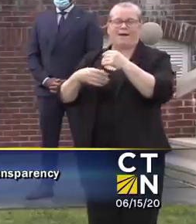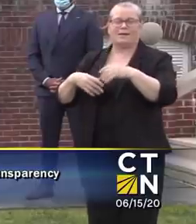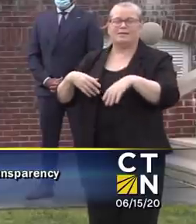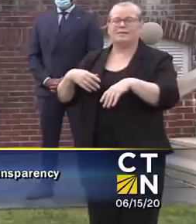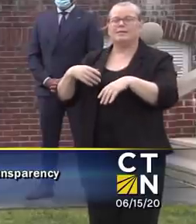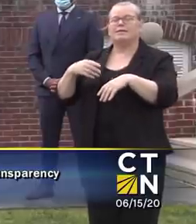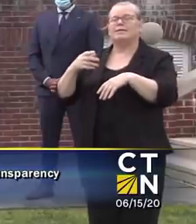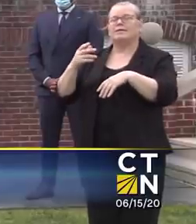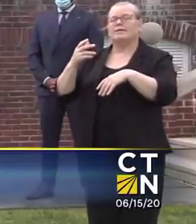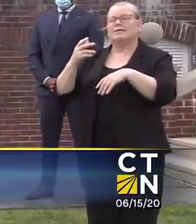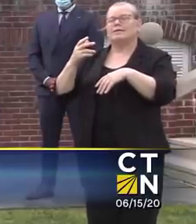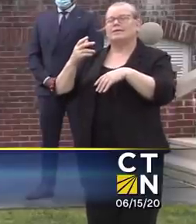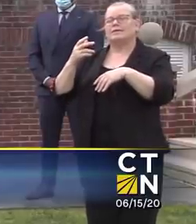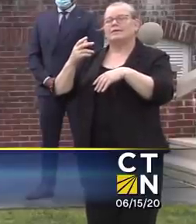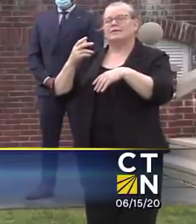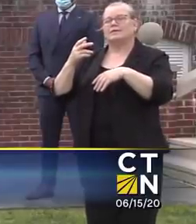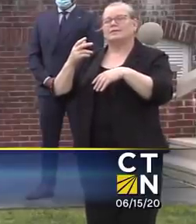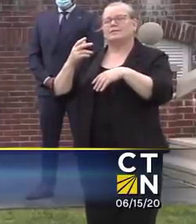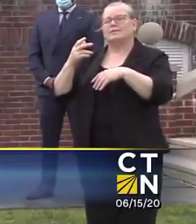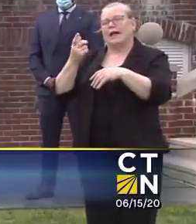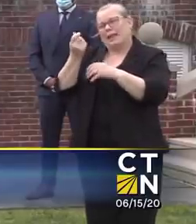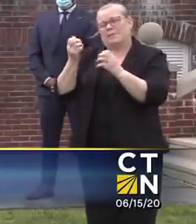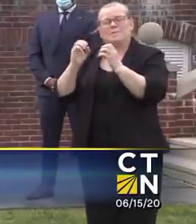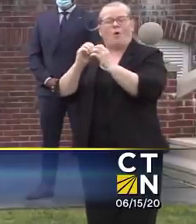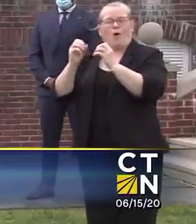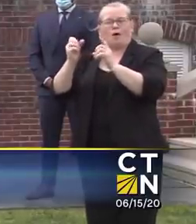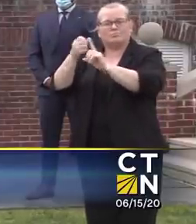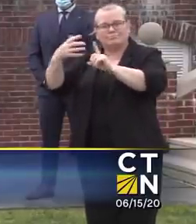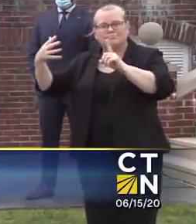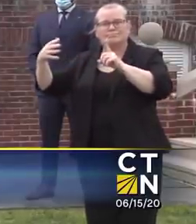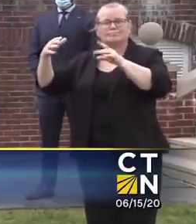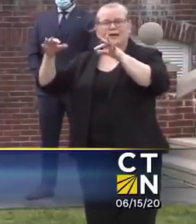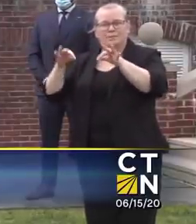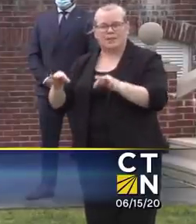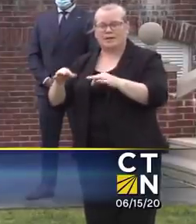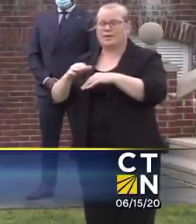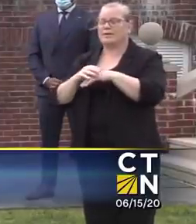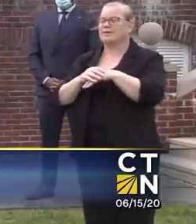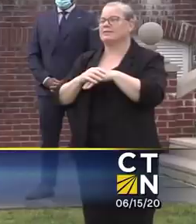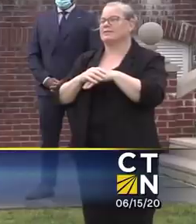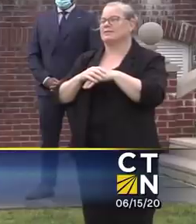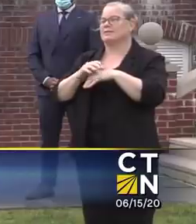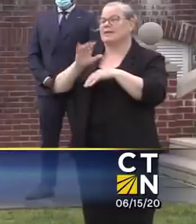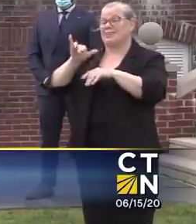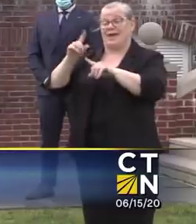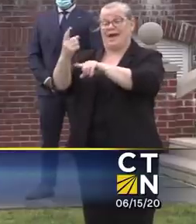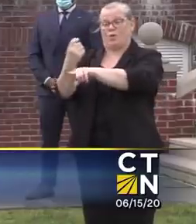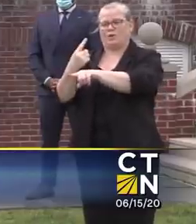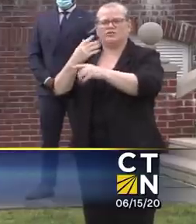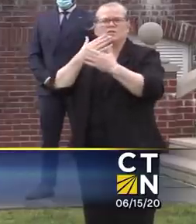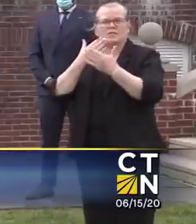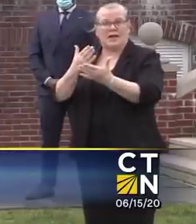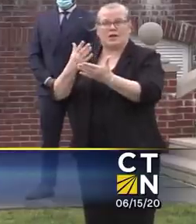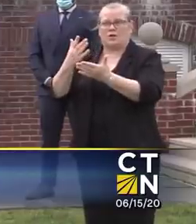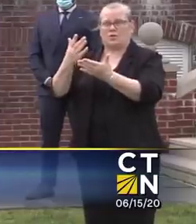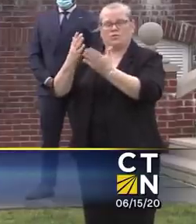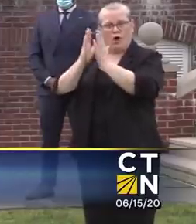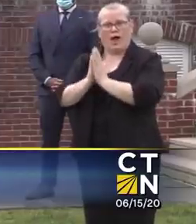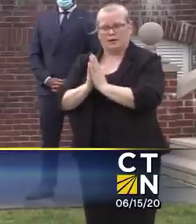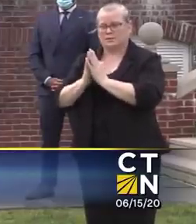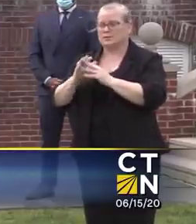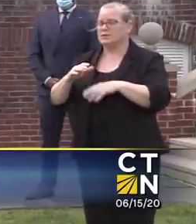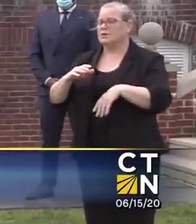one. For me, as the chair, and thank you for asking that question, as the chair of the Black and Puerto Rican